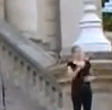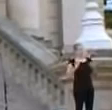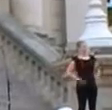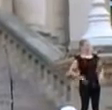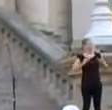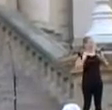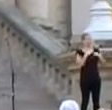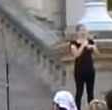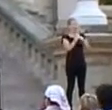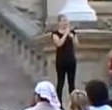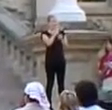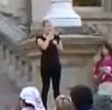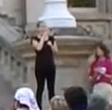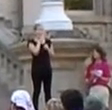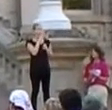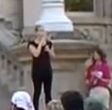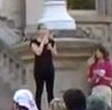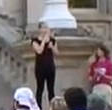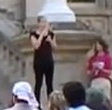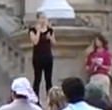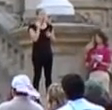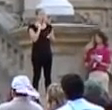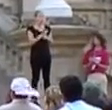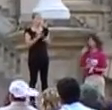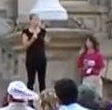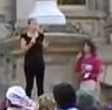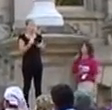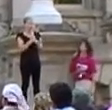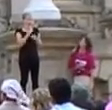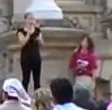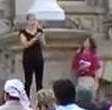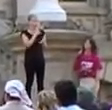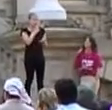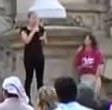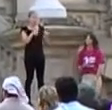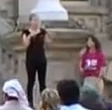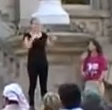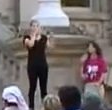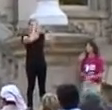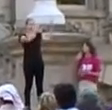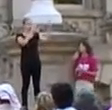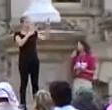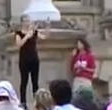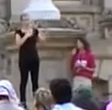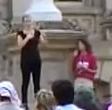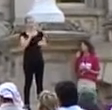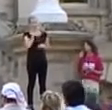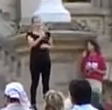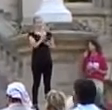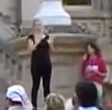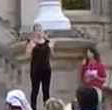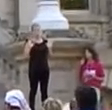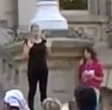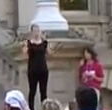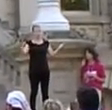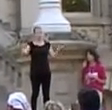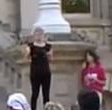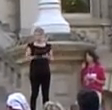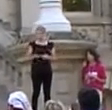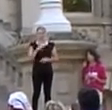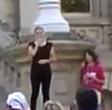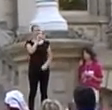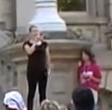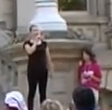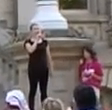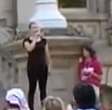It makes me speechless, which is very hard to do. So it is my honor and my privilege to introduce